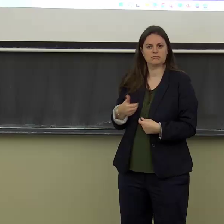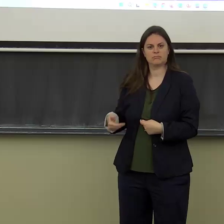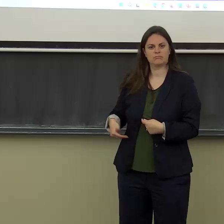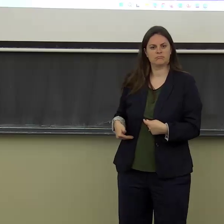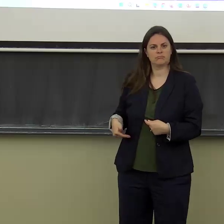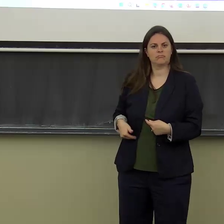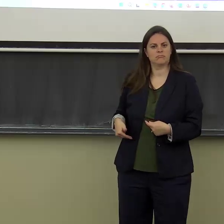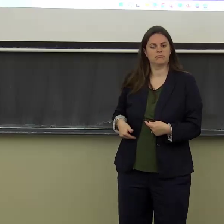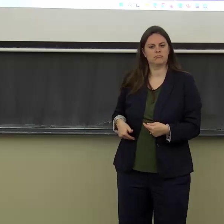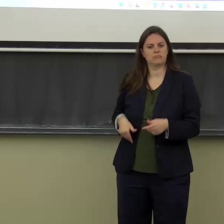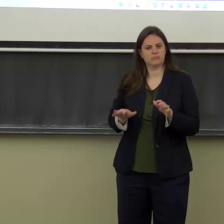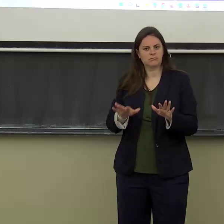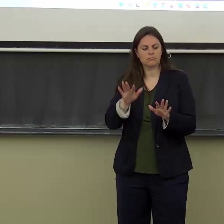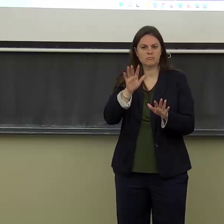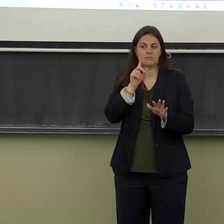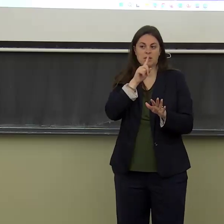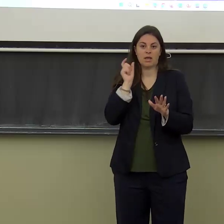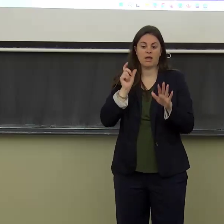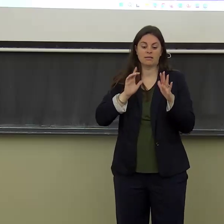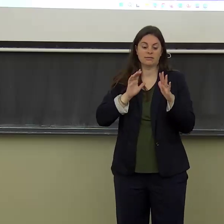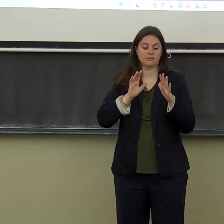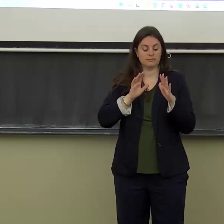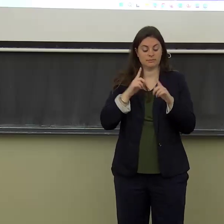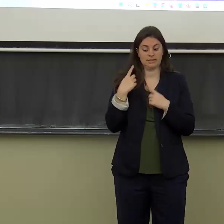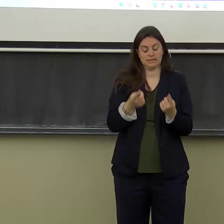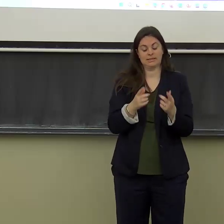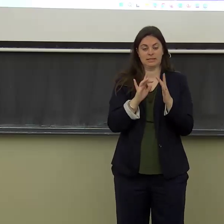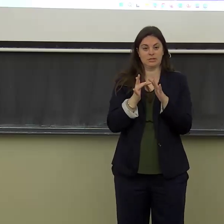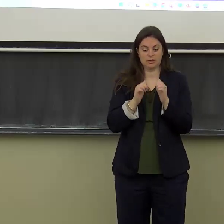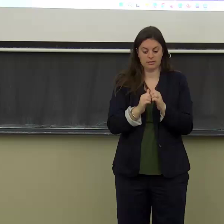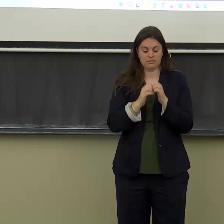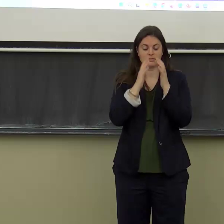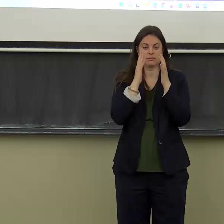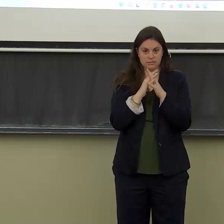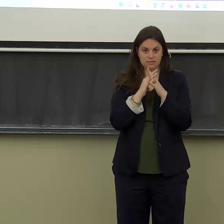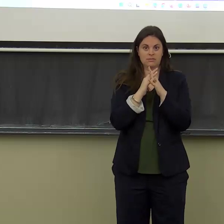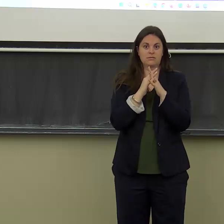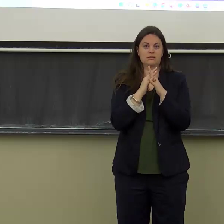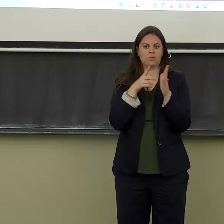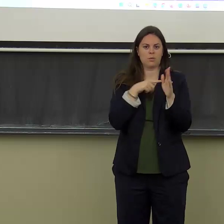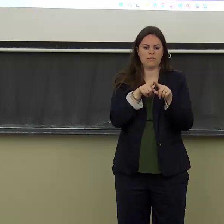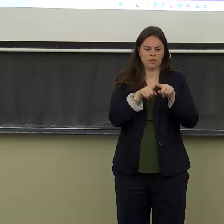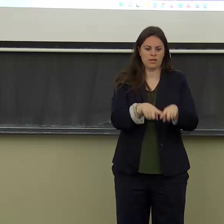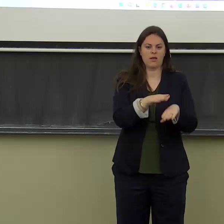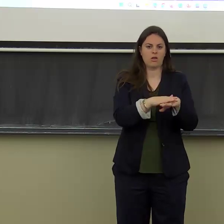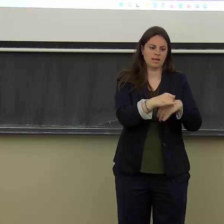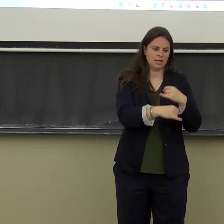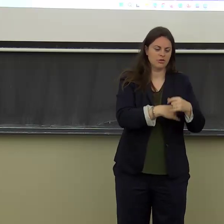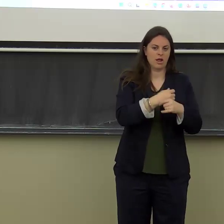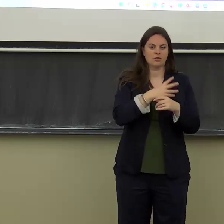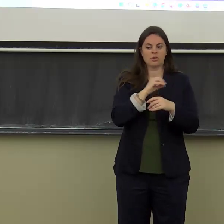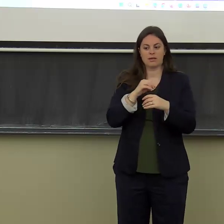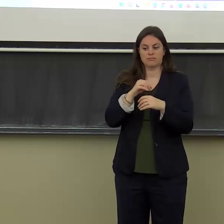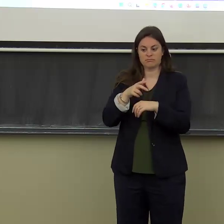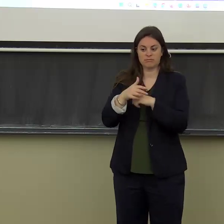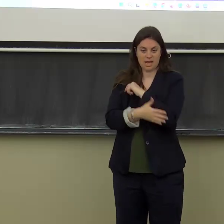that, because since the internet went mainstream, we have relied on these international and national frameworks to harmonize